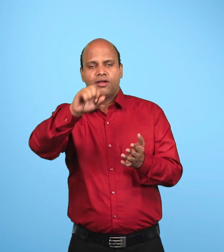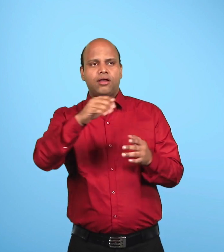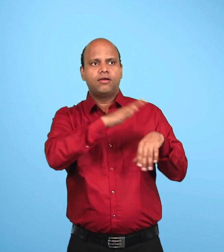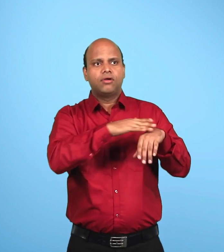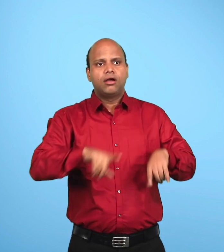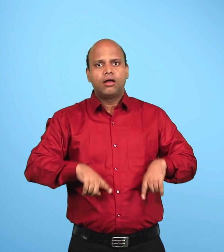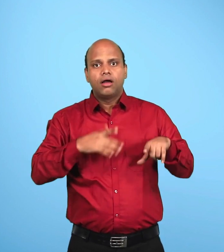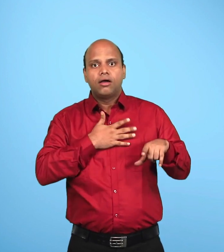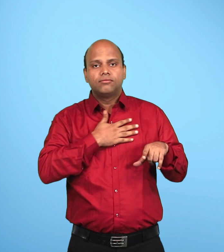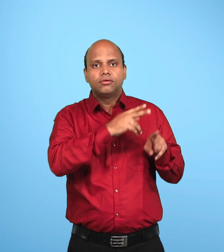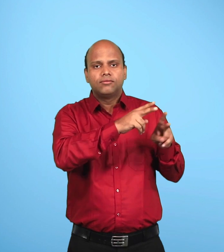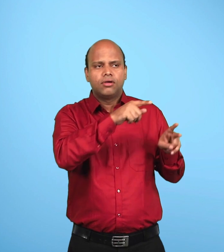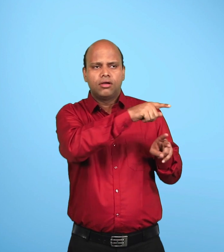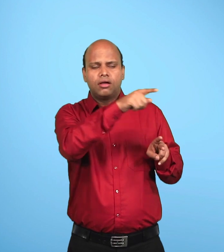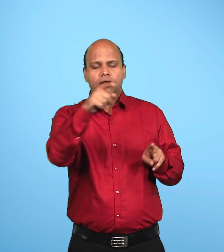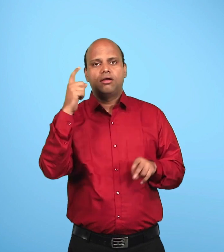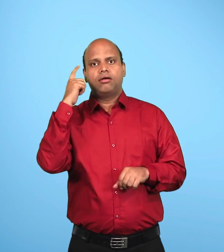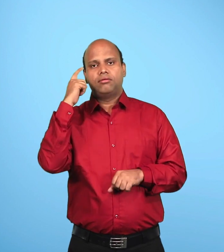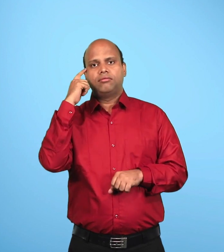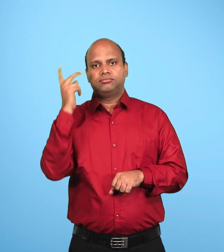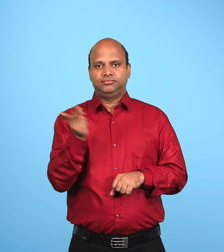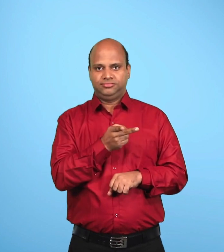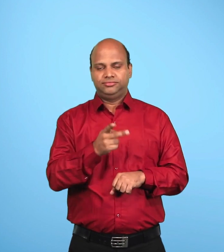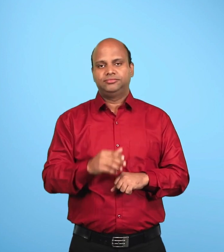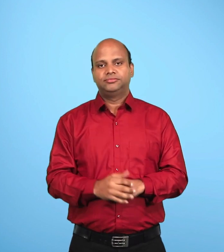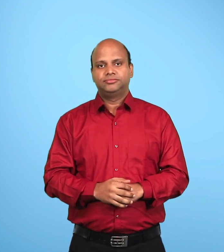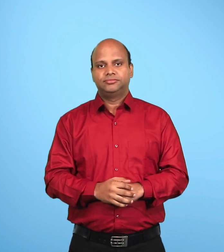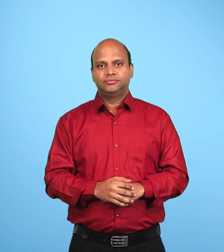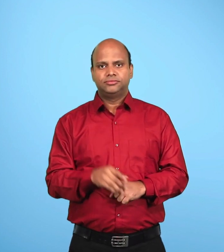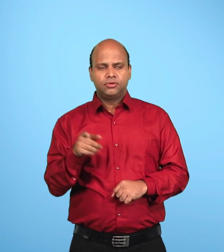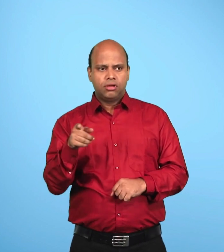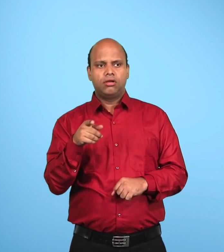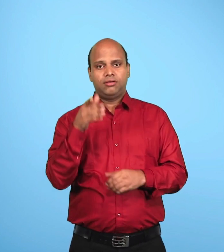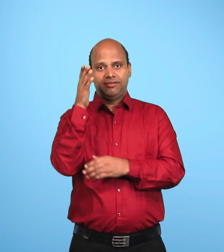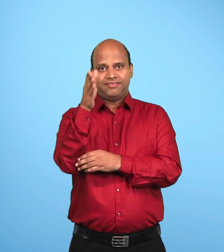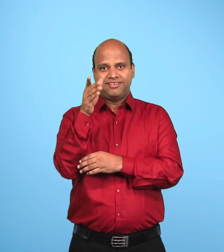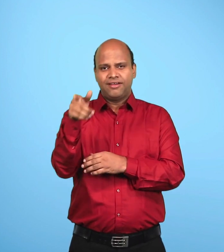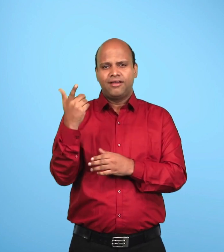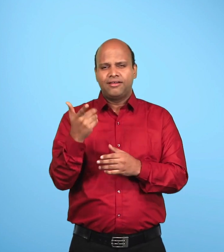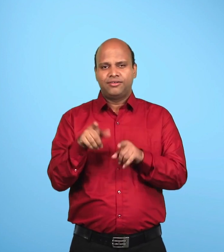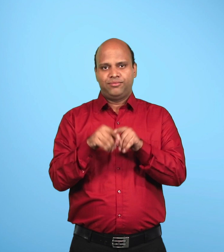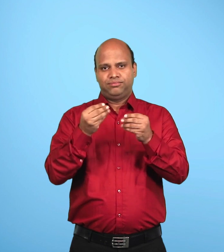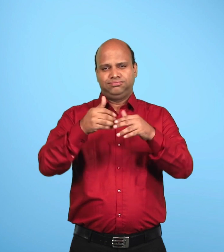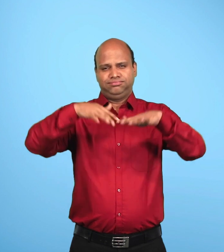in different locations that they had visited. The deserts had camels.